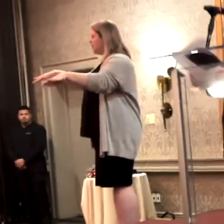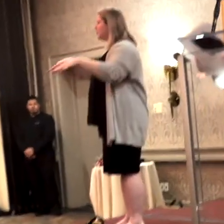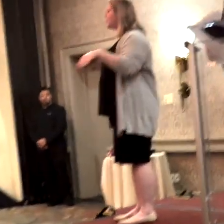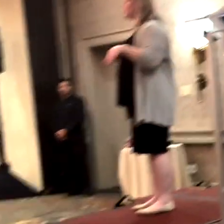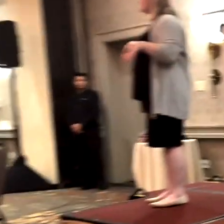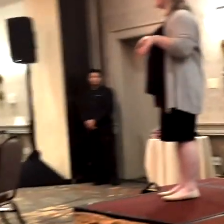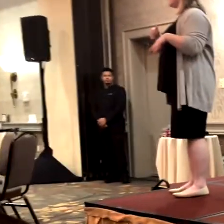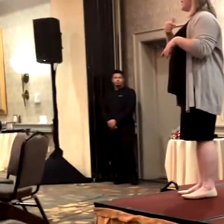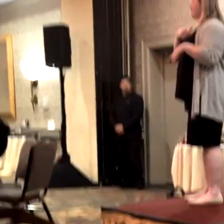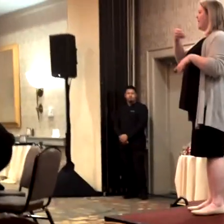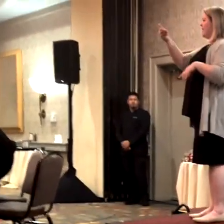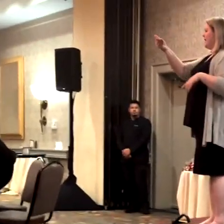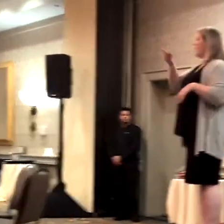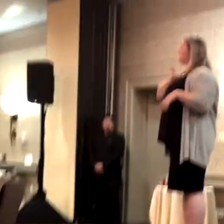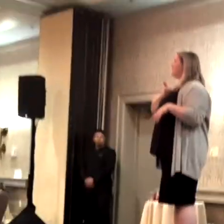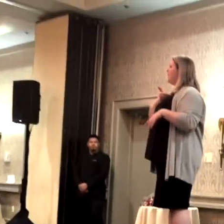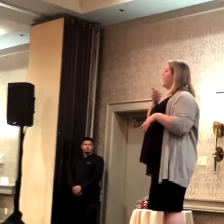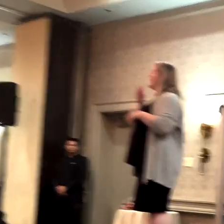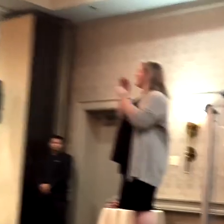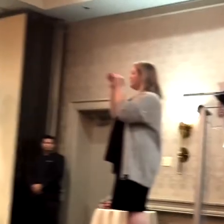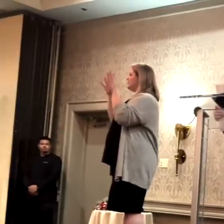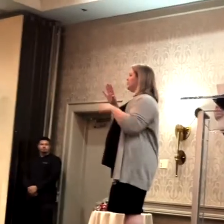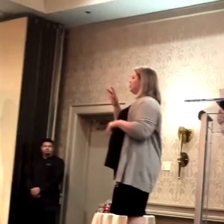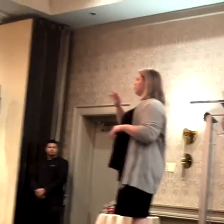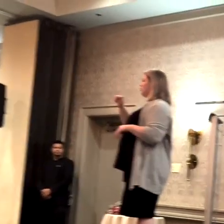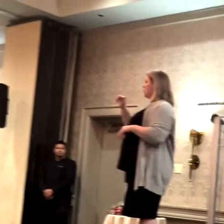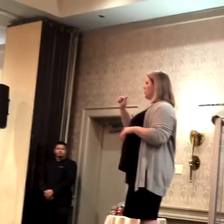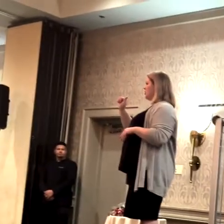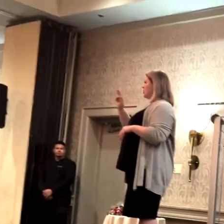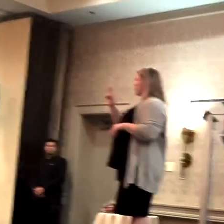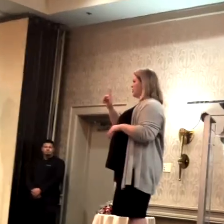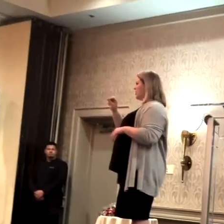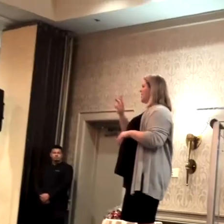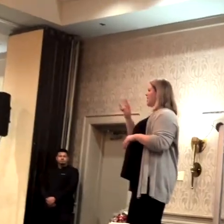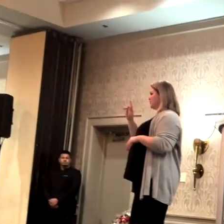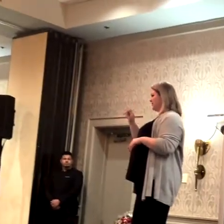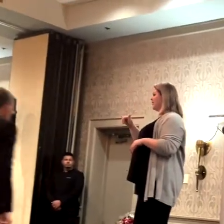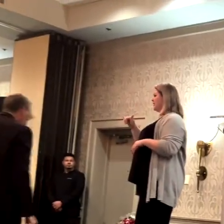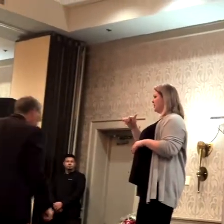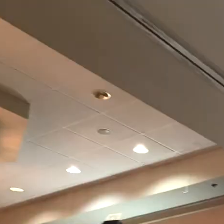ask Professor Yamaski to come to the stage as well.